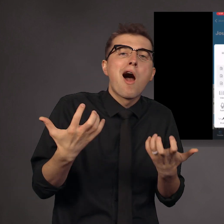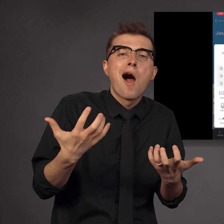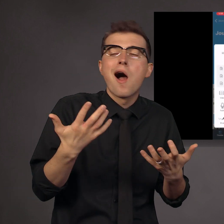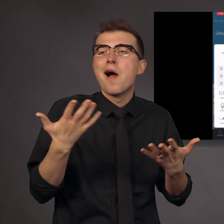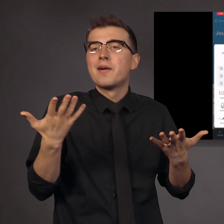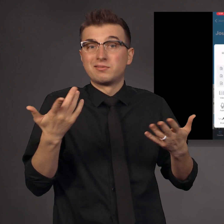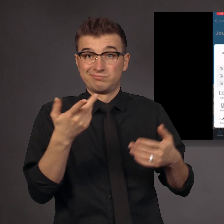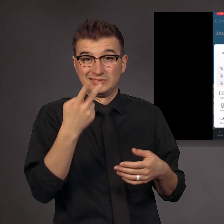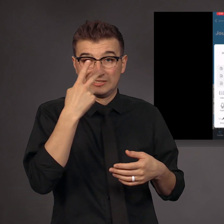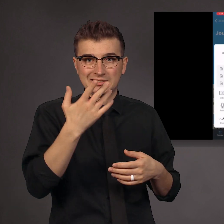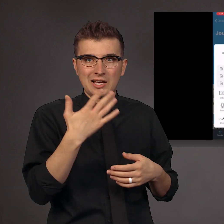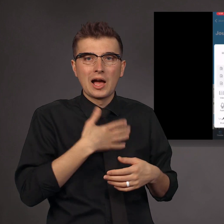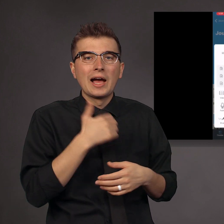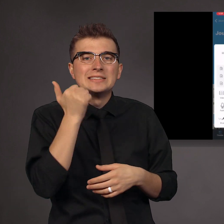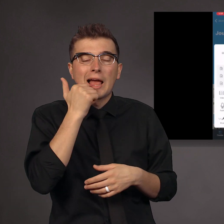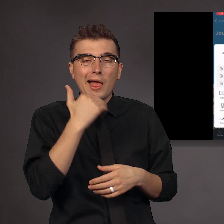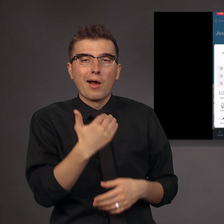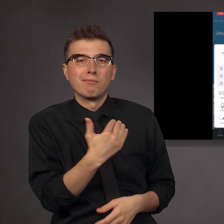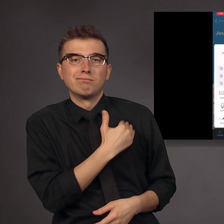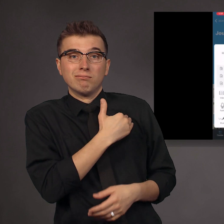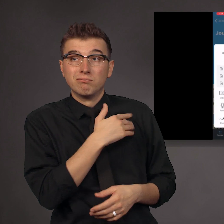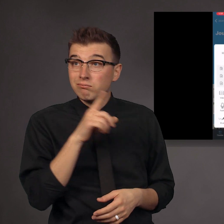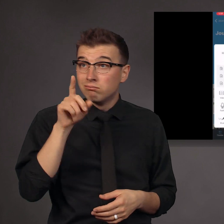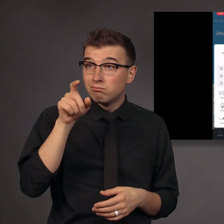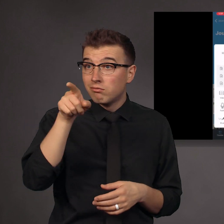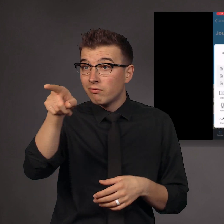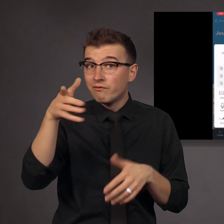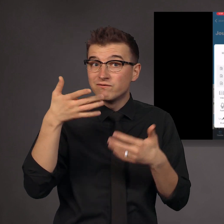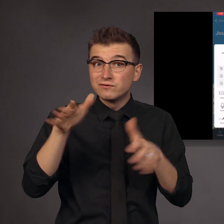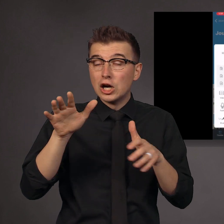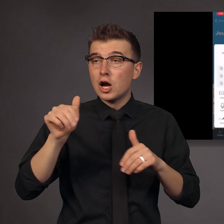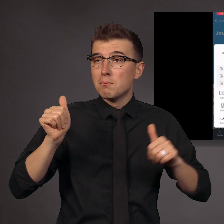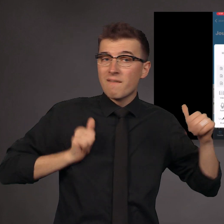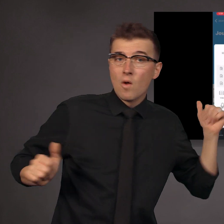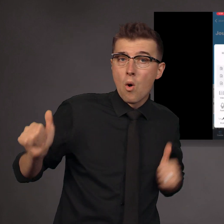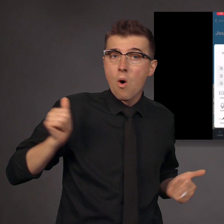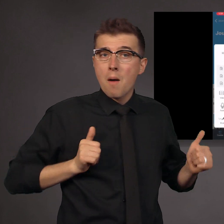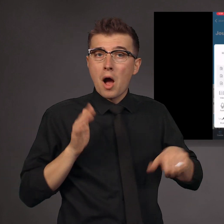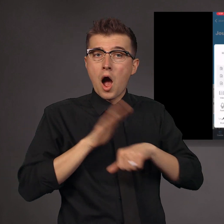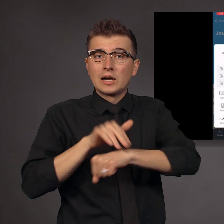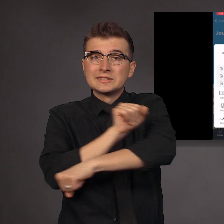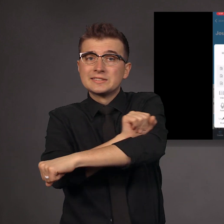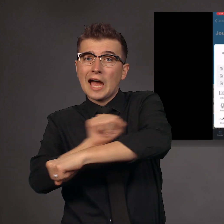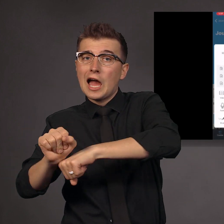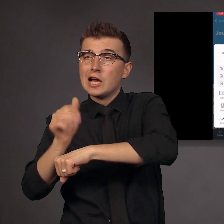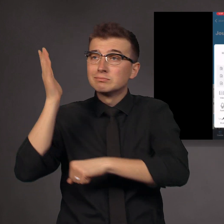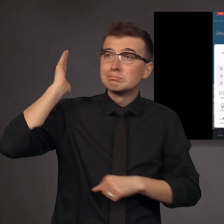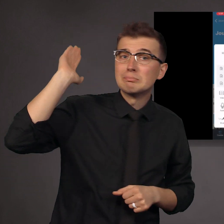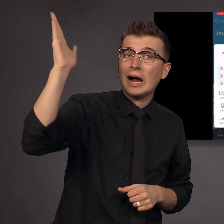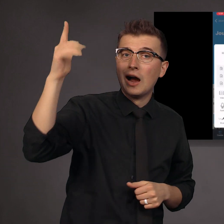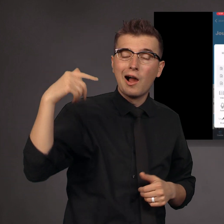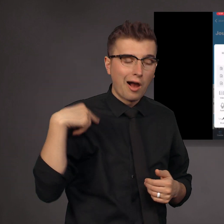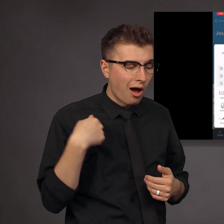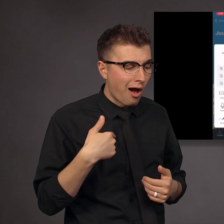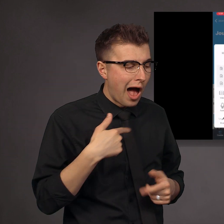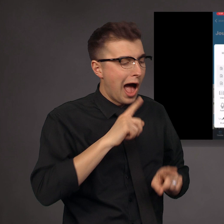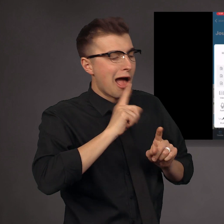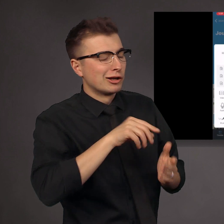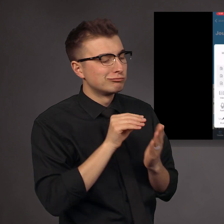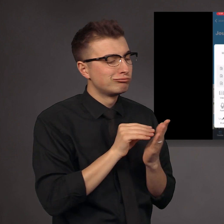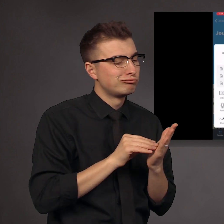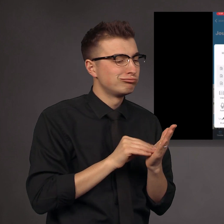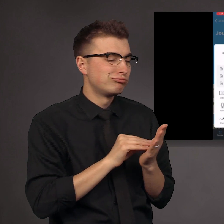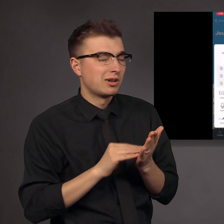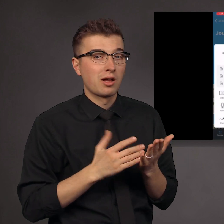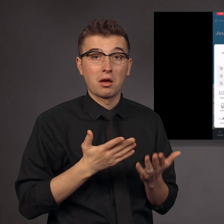oh, wow, here's my daily prompt. It says, have you ever performed on stage or given a speech? And I can answer that, and that becomes my journal entry. Maybe this is what I'll do